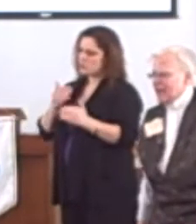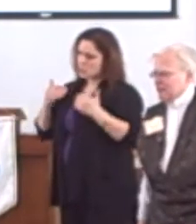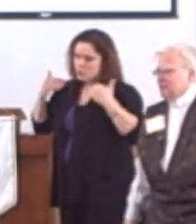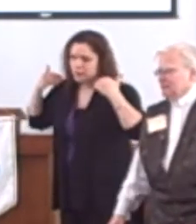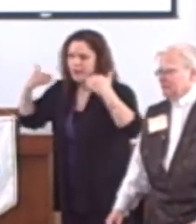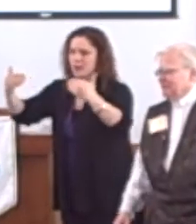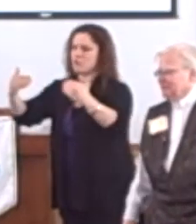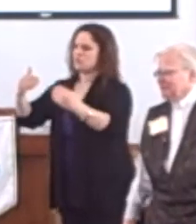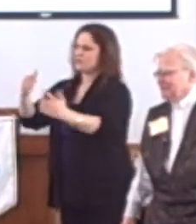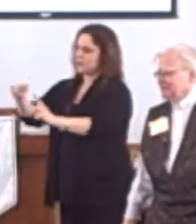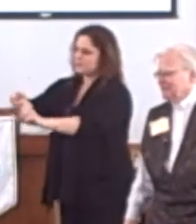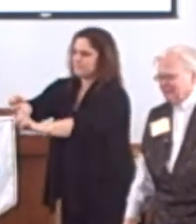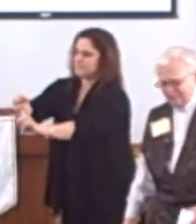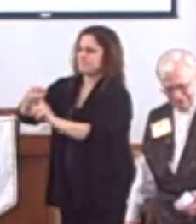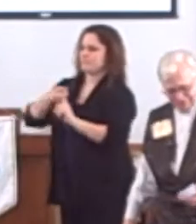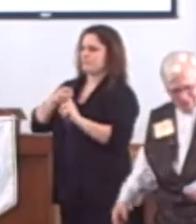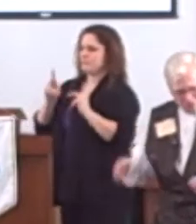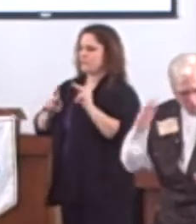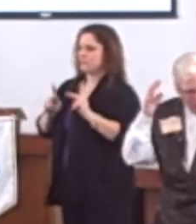Why?